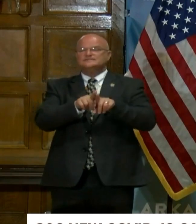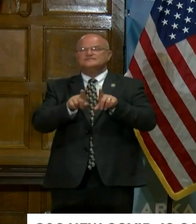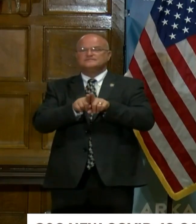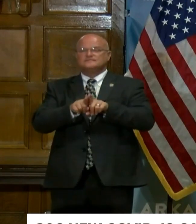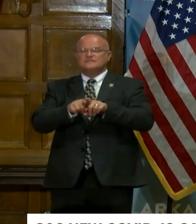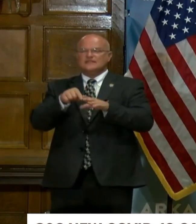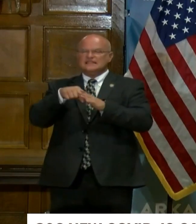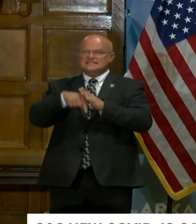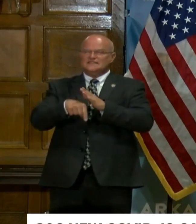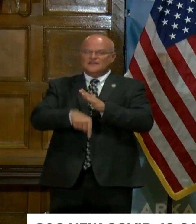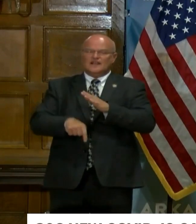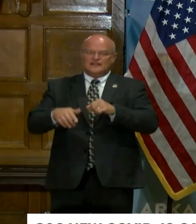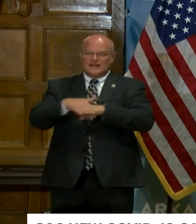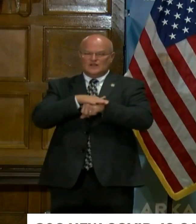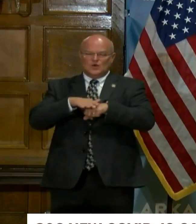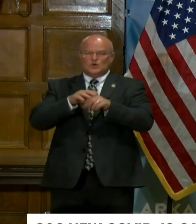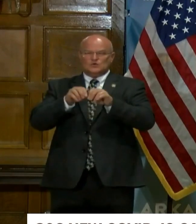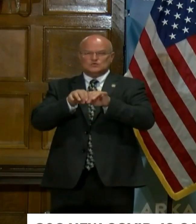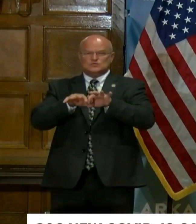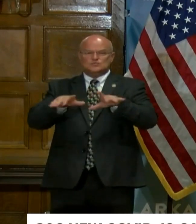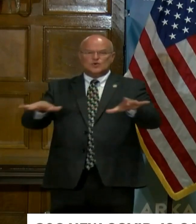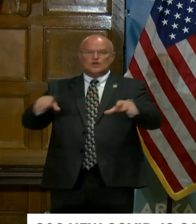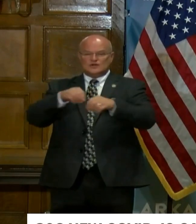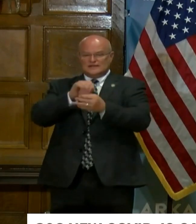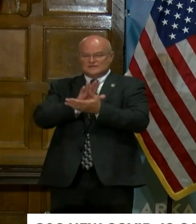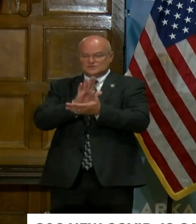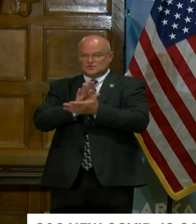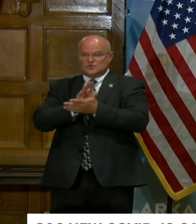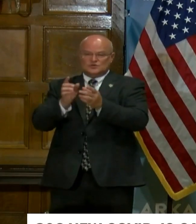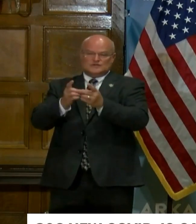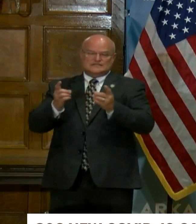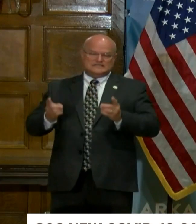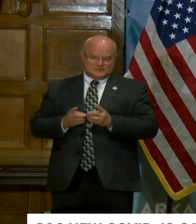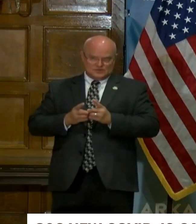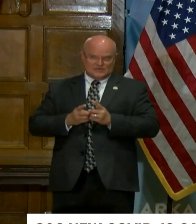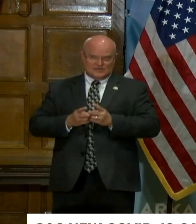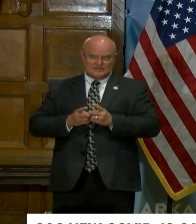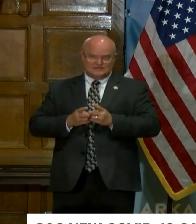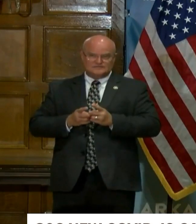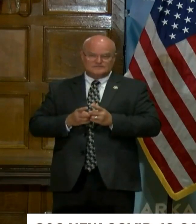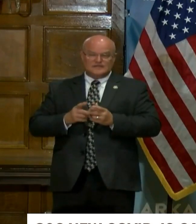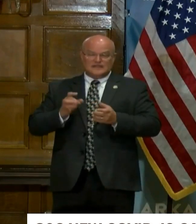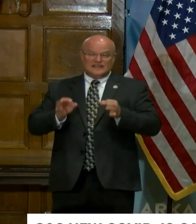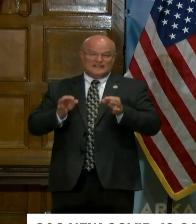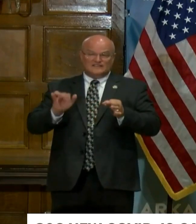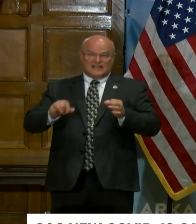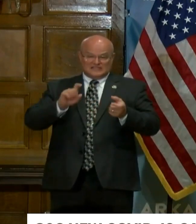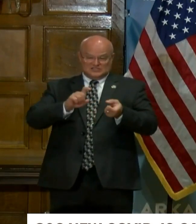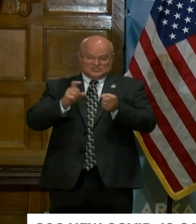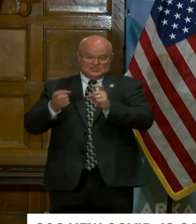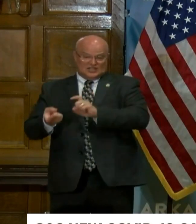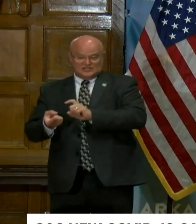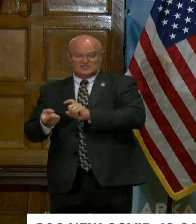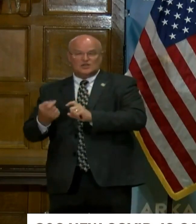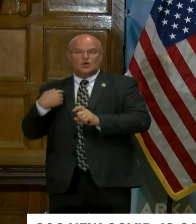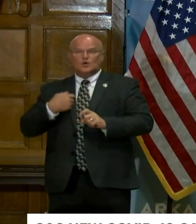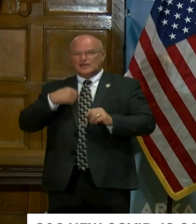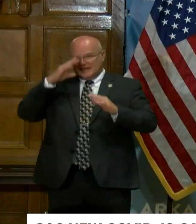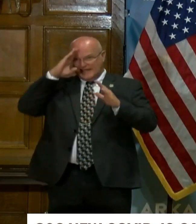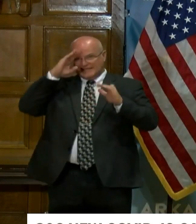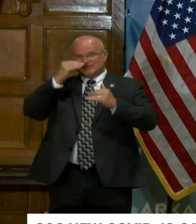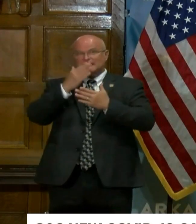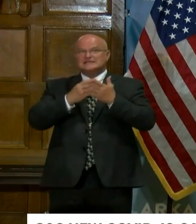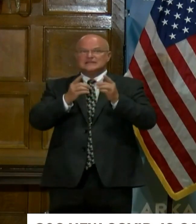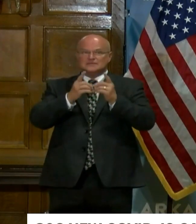the severity of that local spread or in-school or in-district spread changes. So we anticipate that some